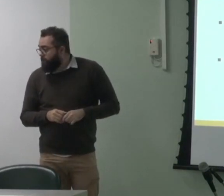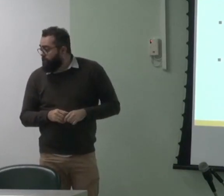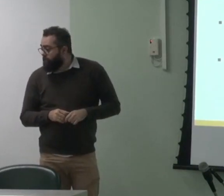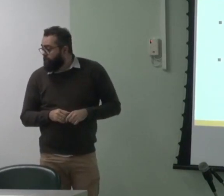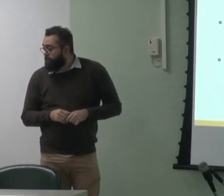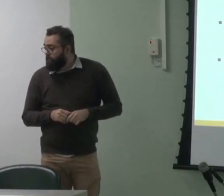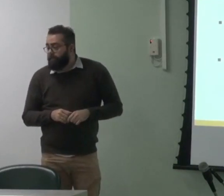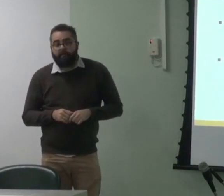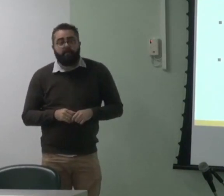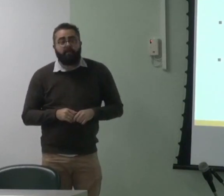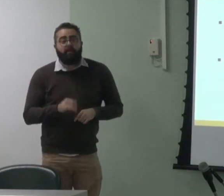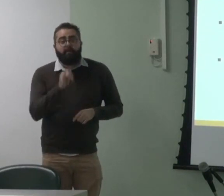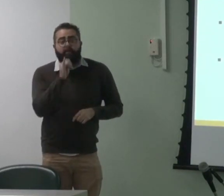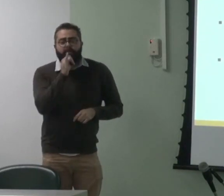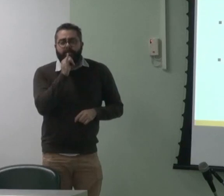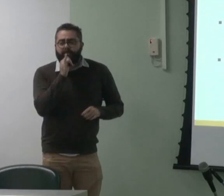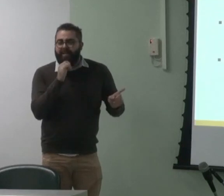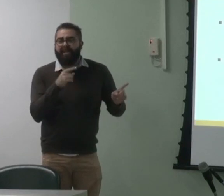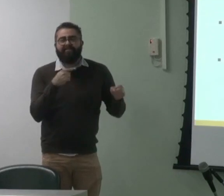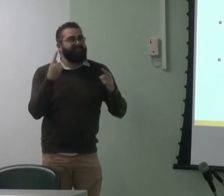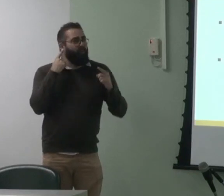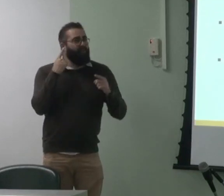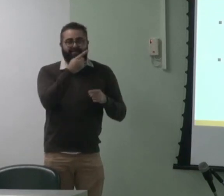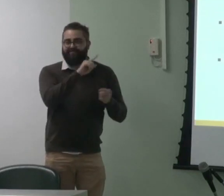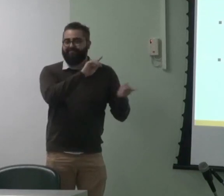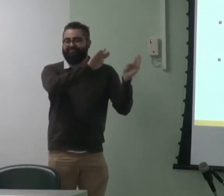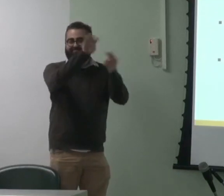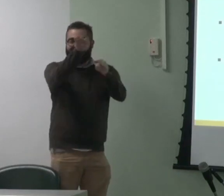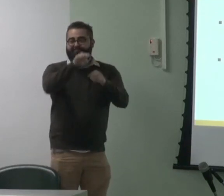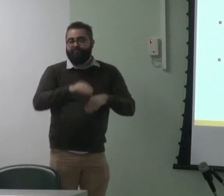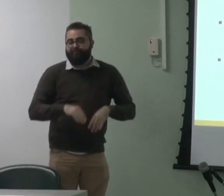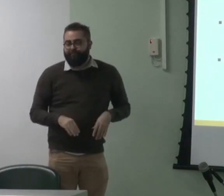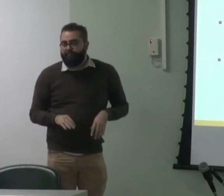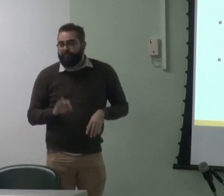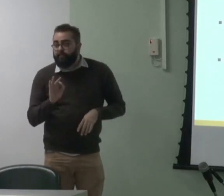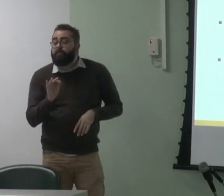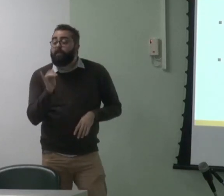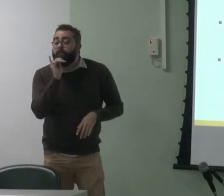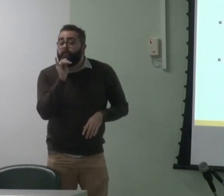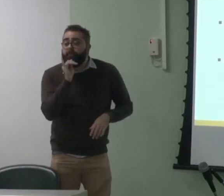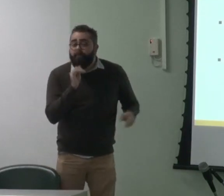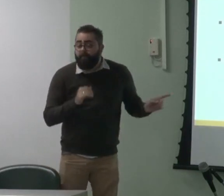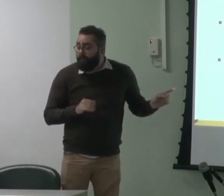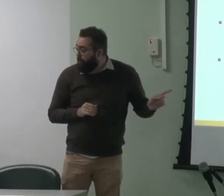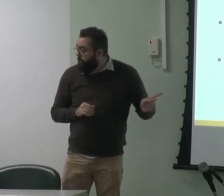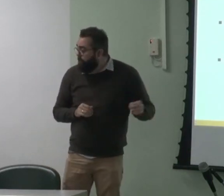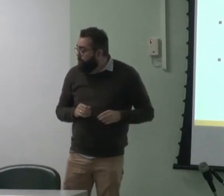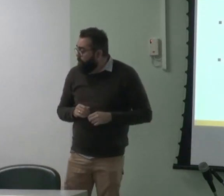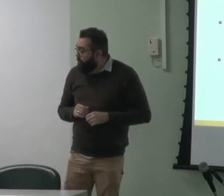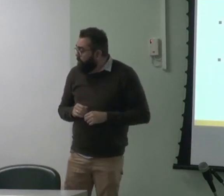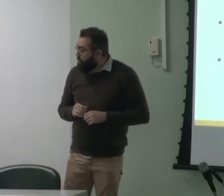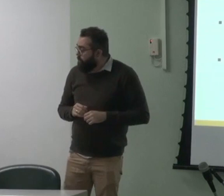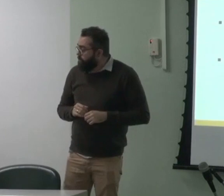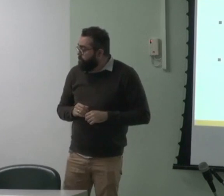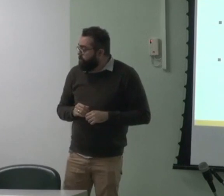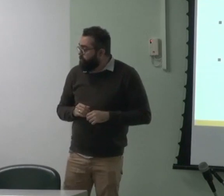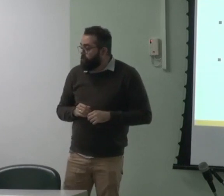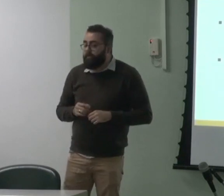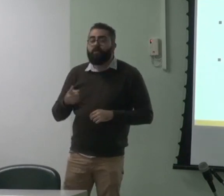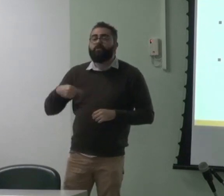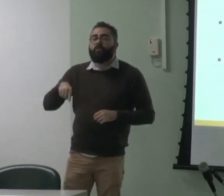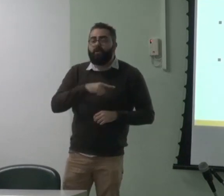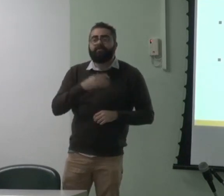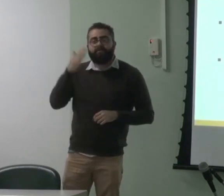this is about the attestation of individual categories and values. So for instance, if we know about a language that